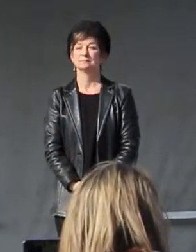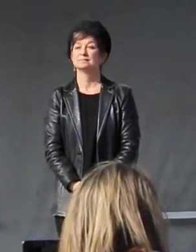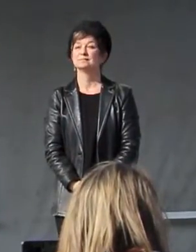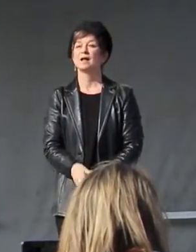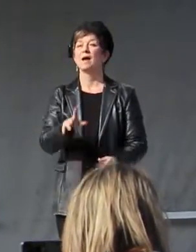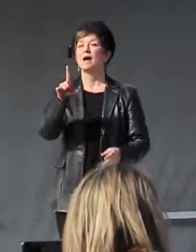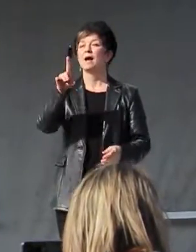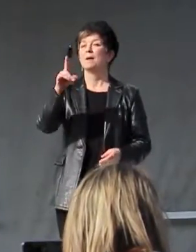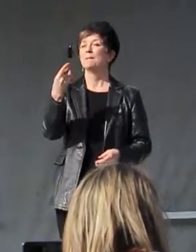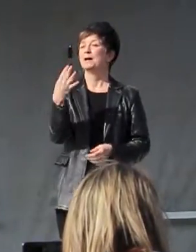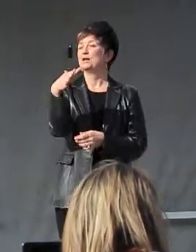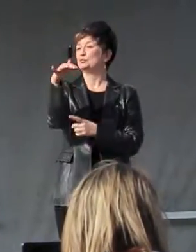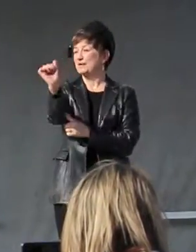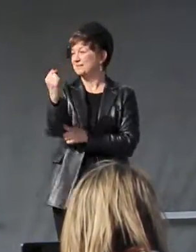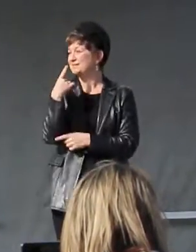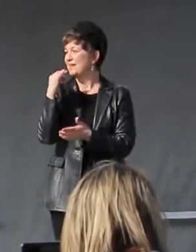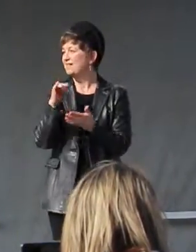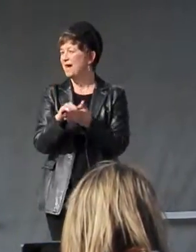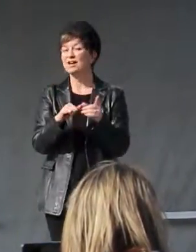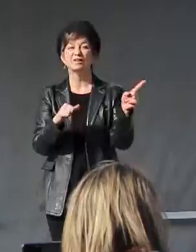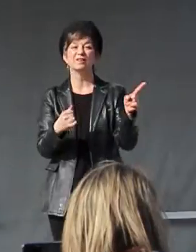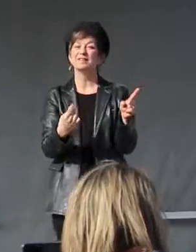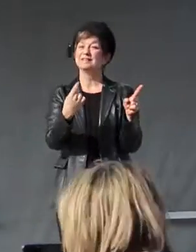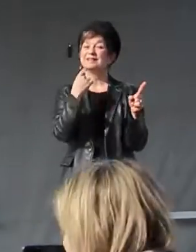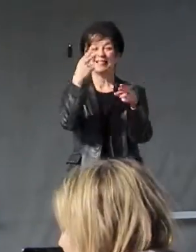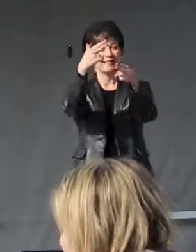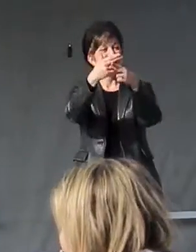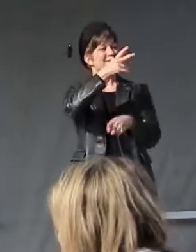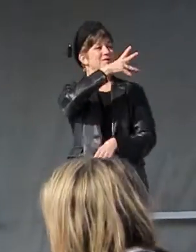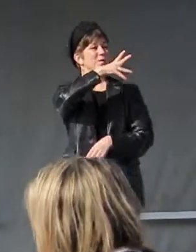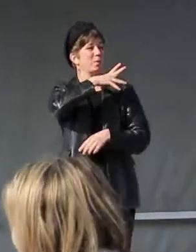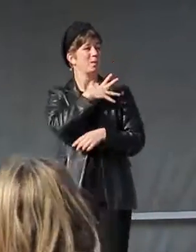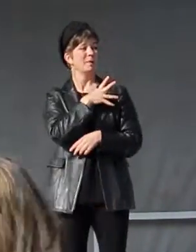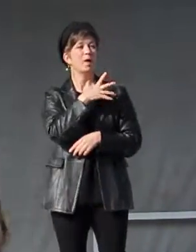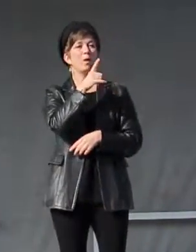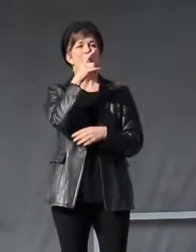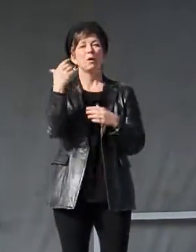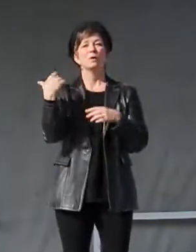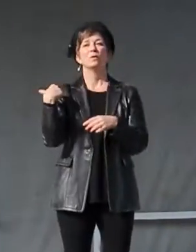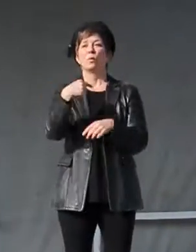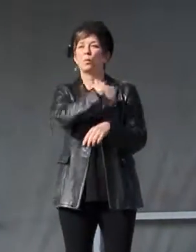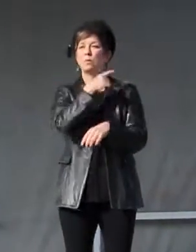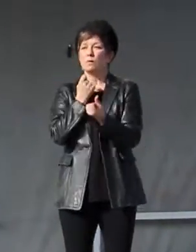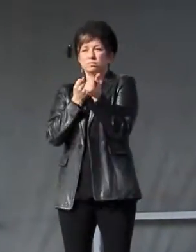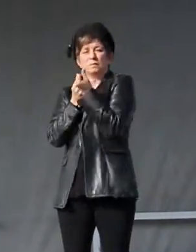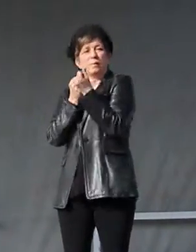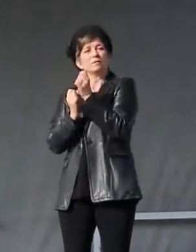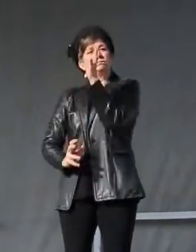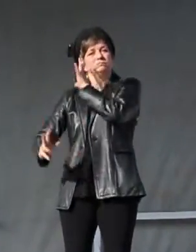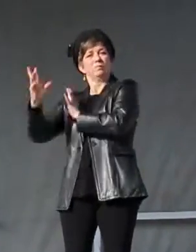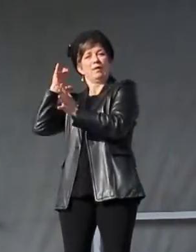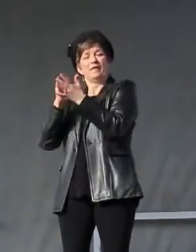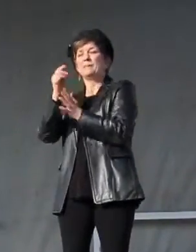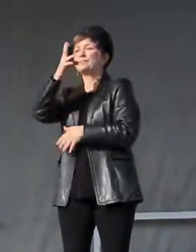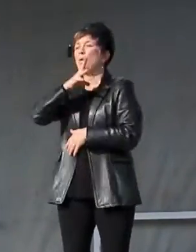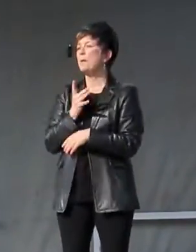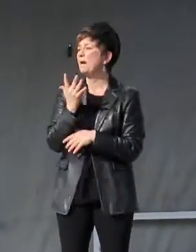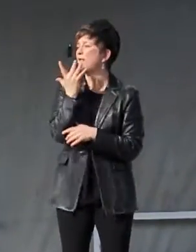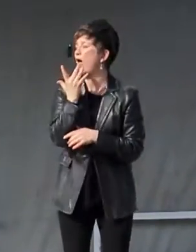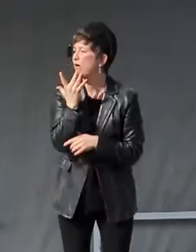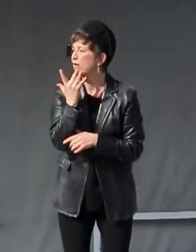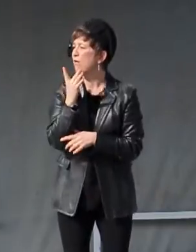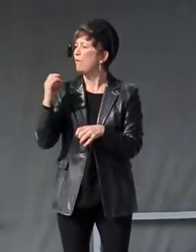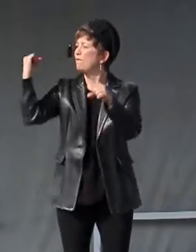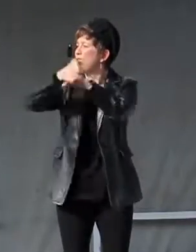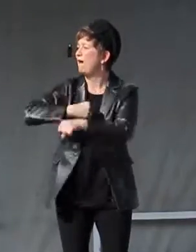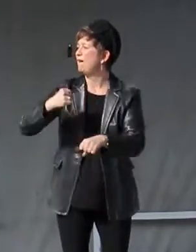And Patricia West says, you can say this in the name of the women on whose shoulders we stand to be here. The women of color who fought